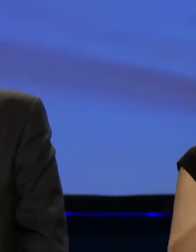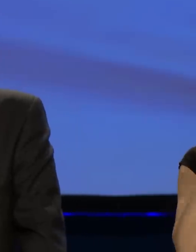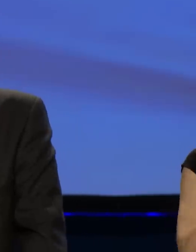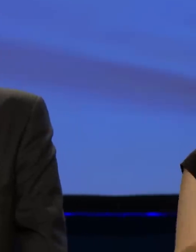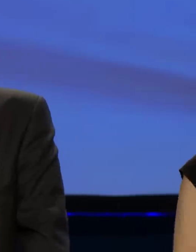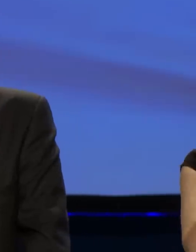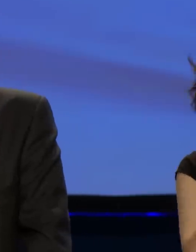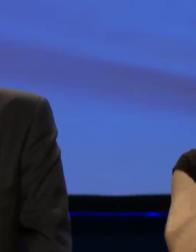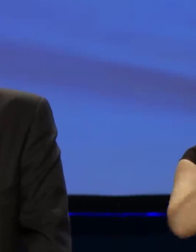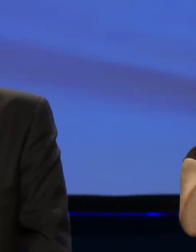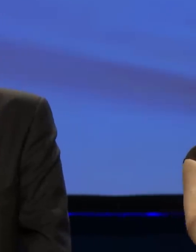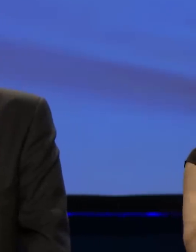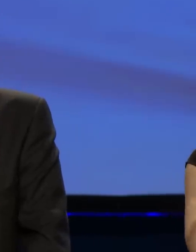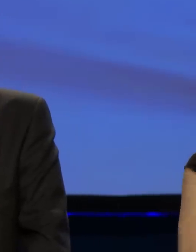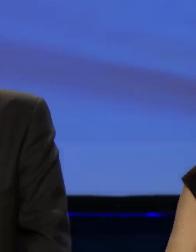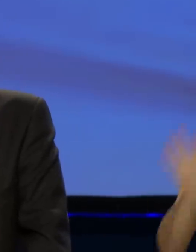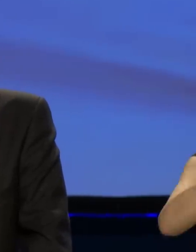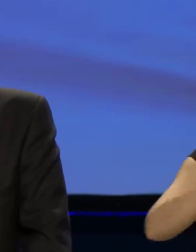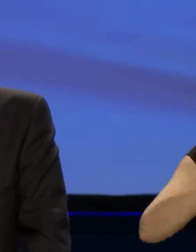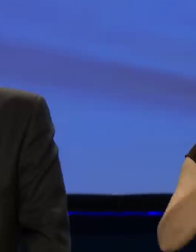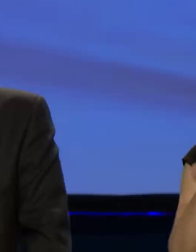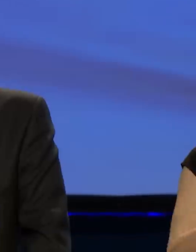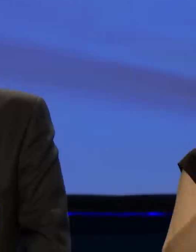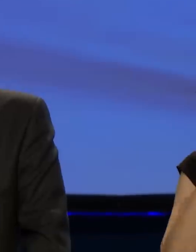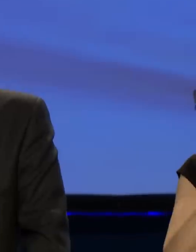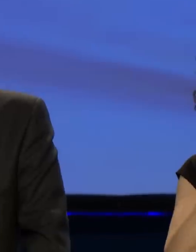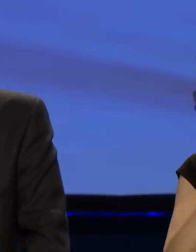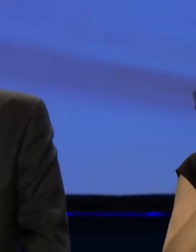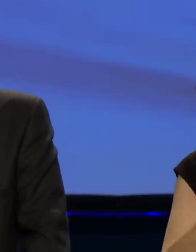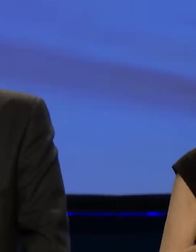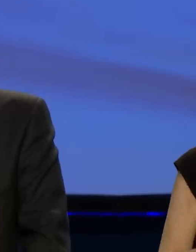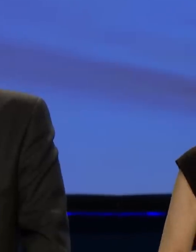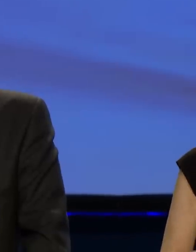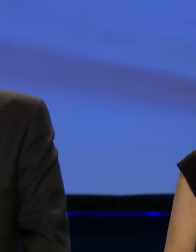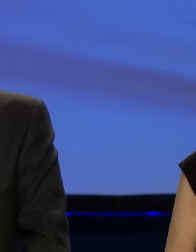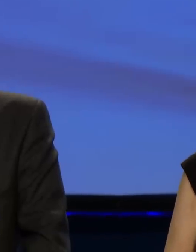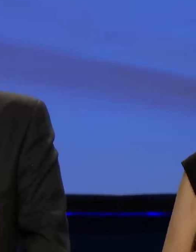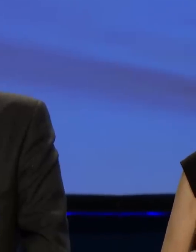of the bestsellers list across the UK, which should give.